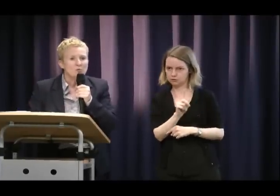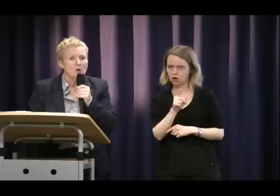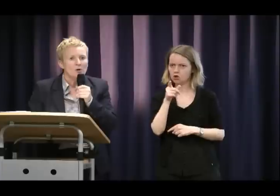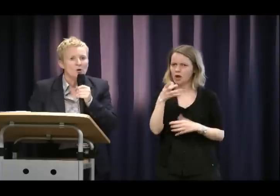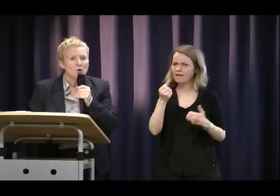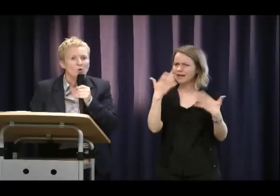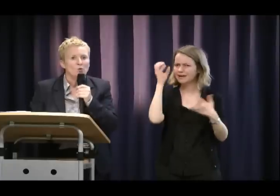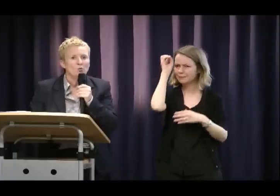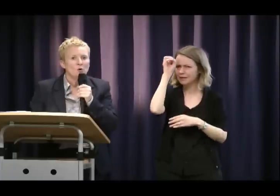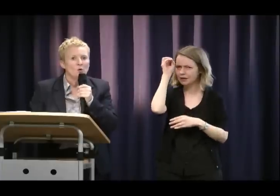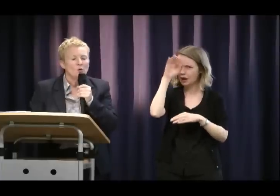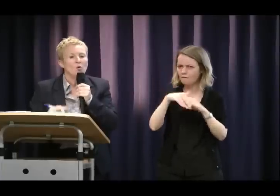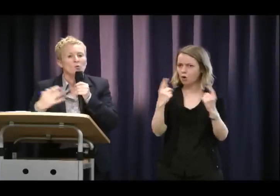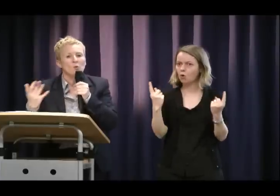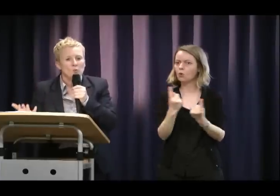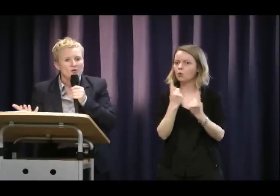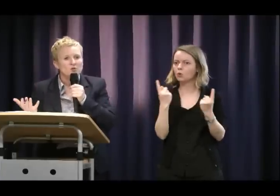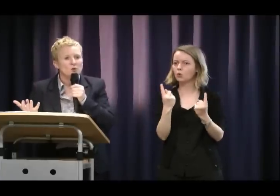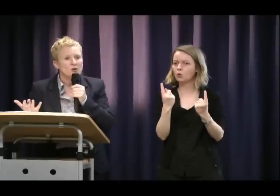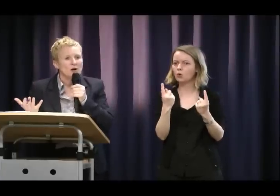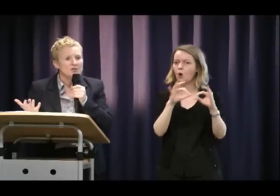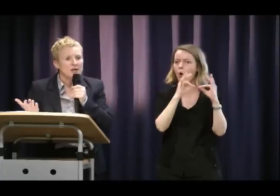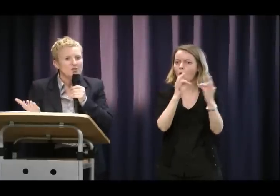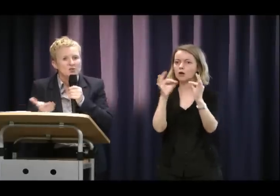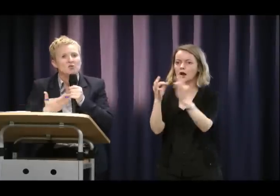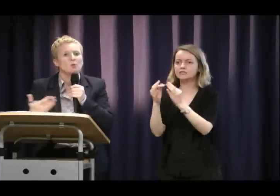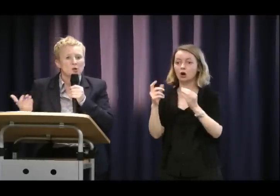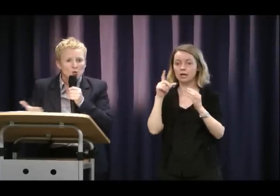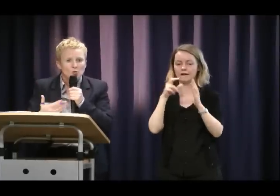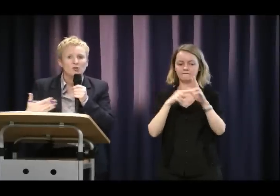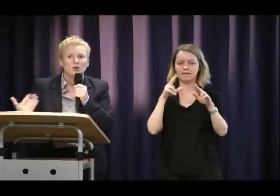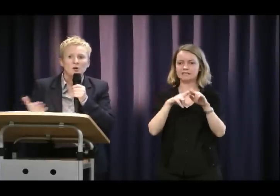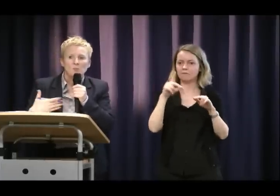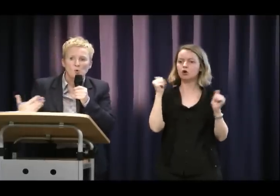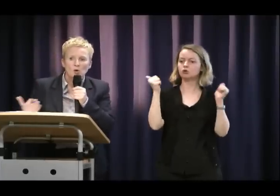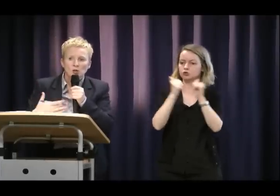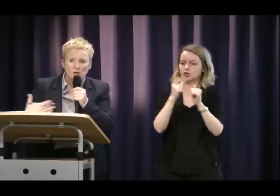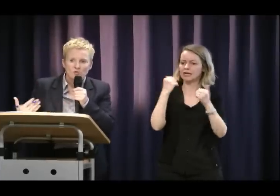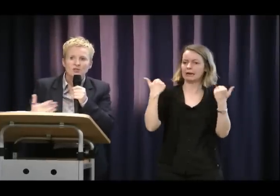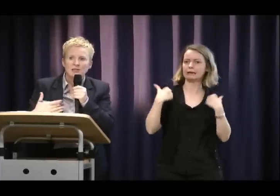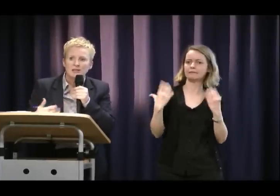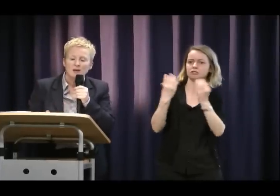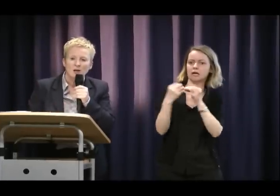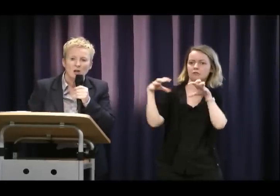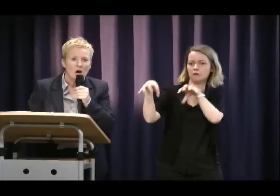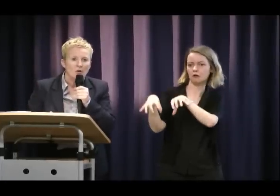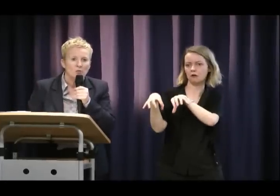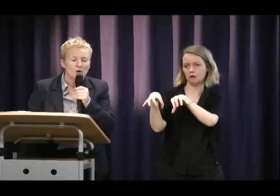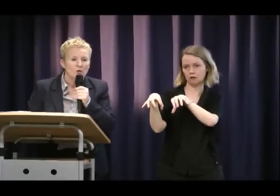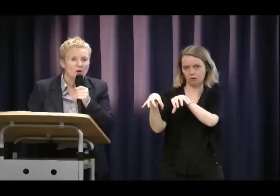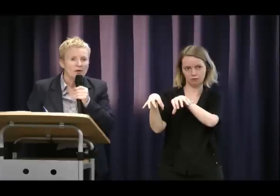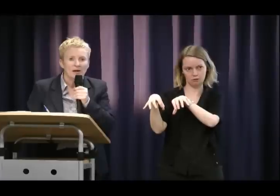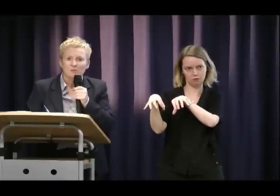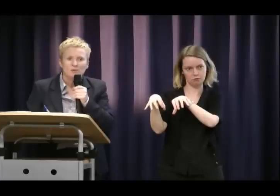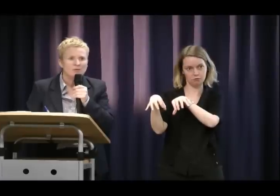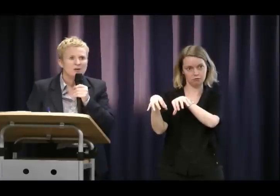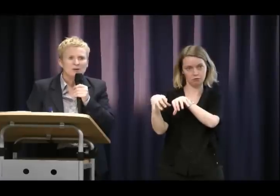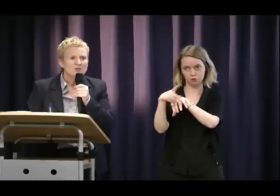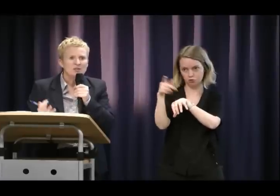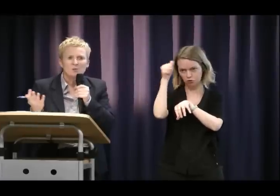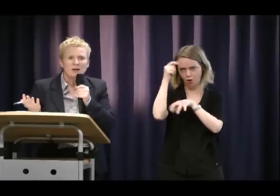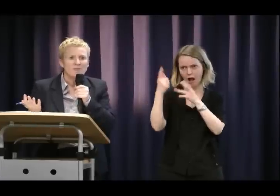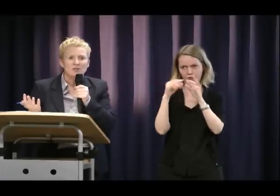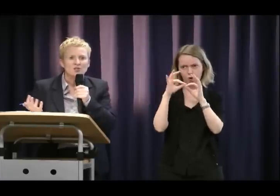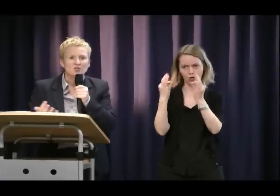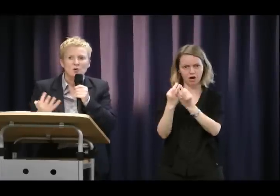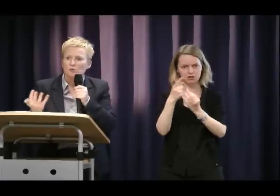have a view on who or which organisations we could more closely align or co-locate with?